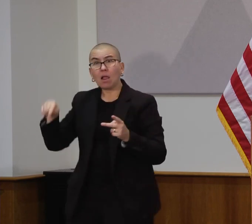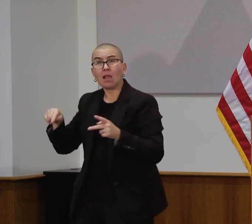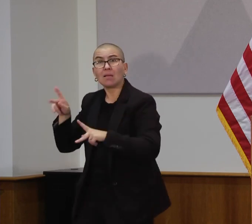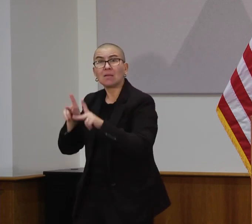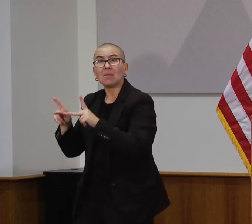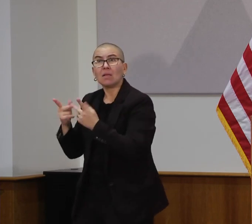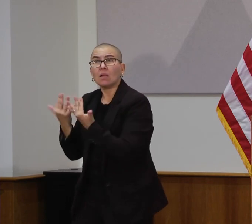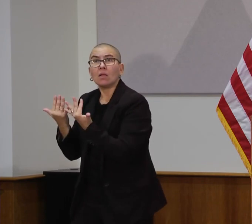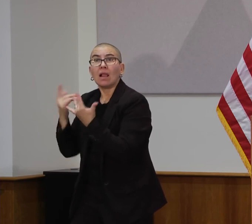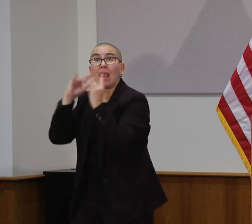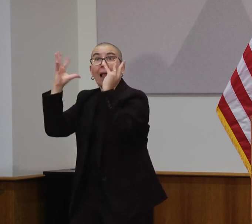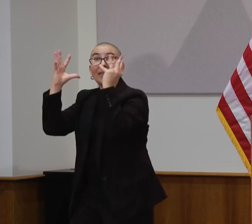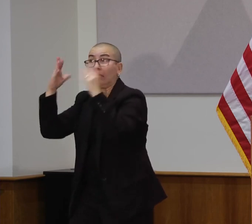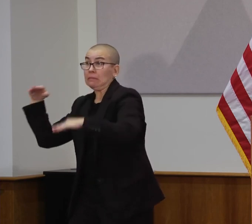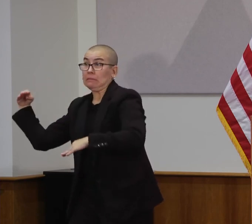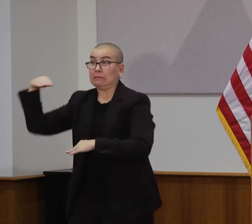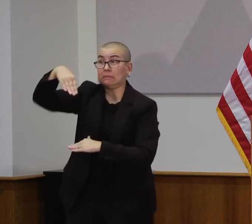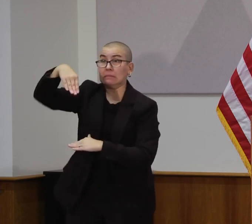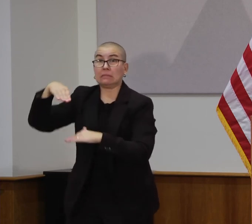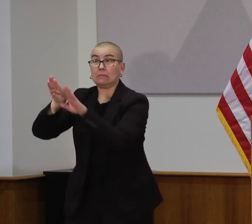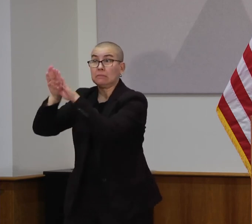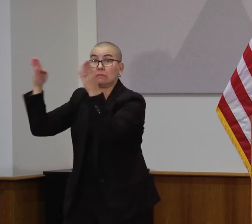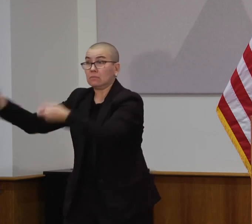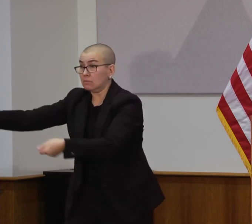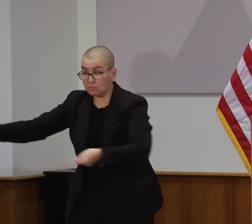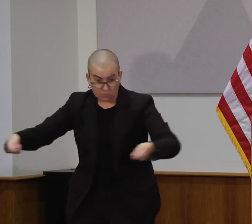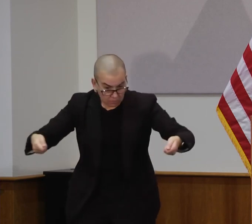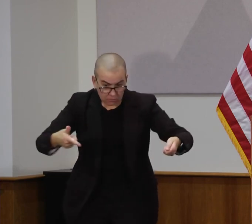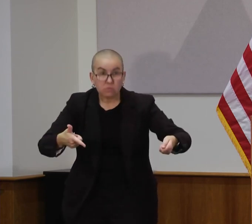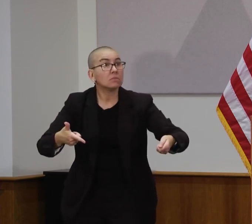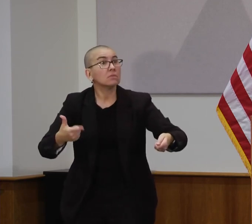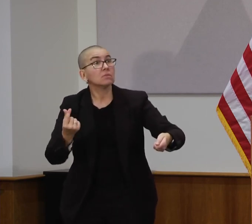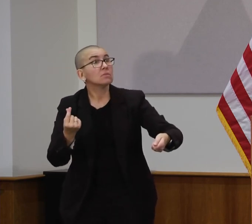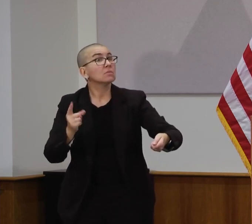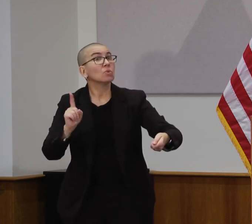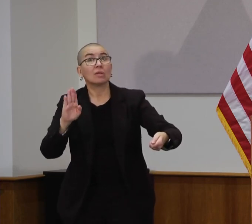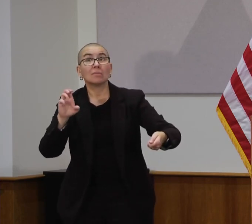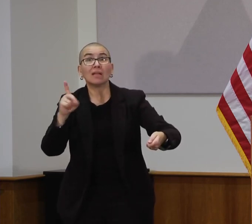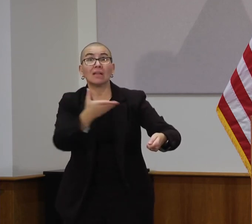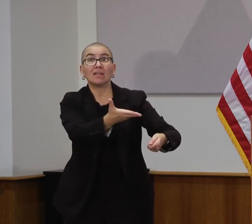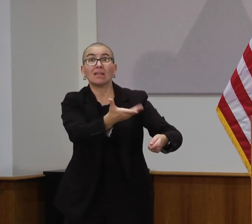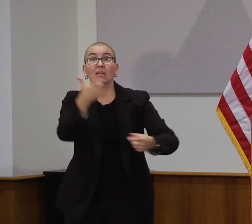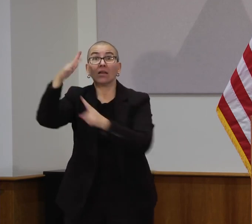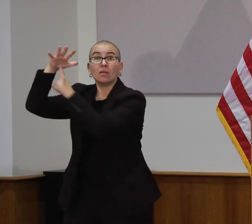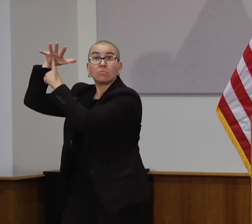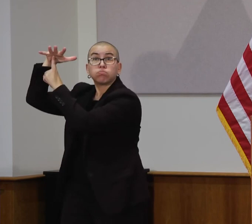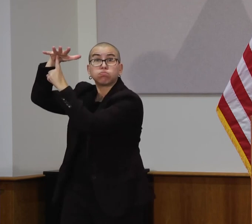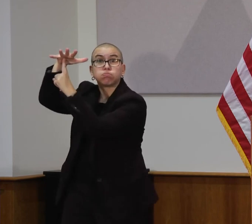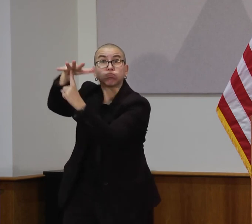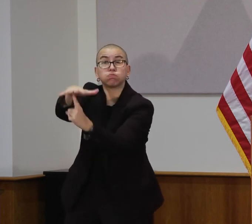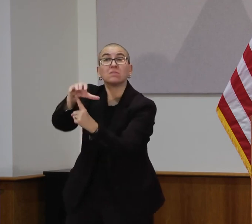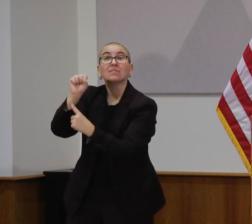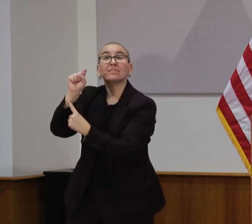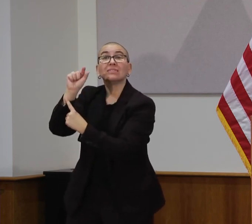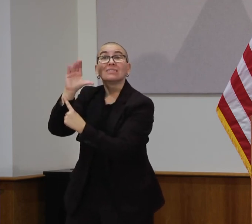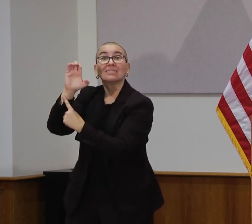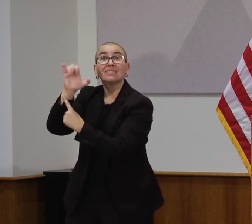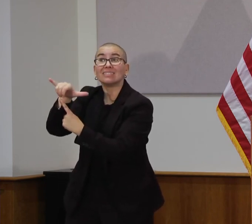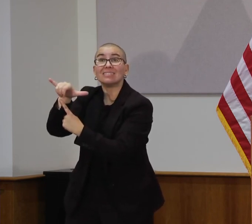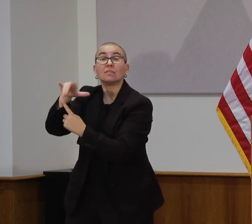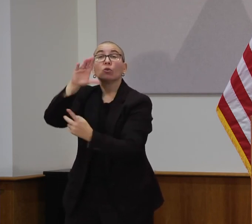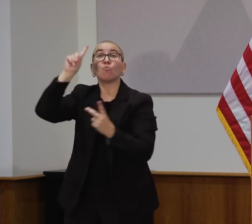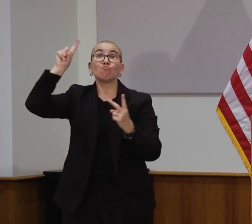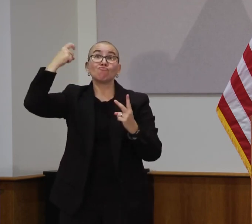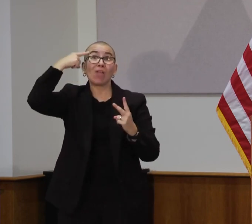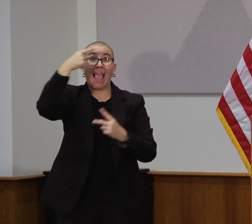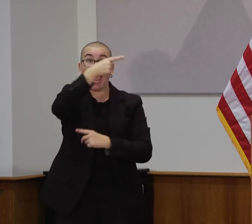medical helicopter to take them to us from hospitals in Stacy, Brainerd, Bemidji,